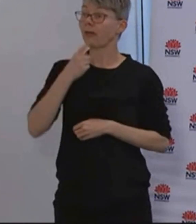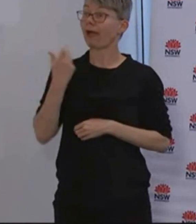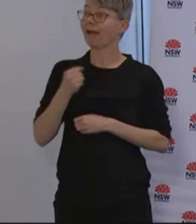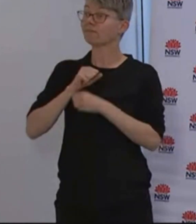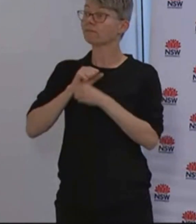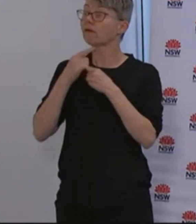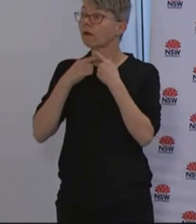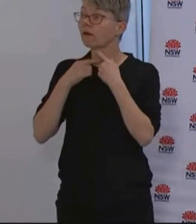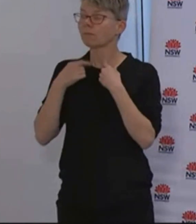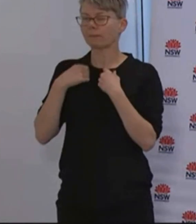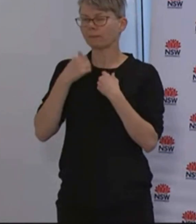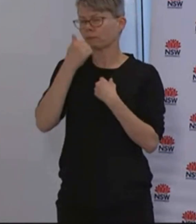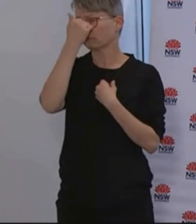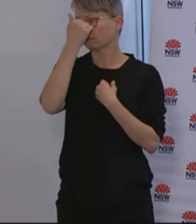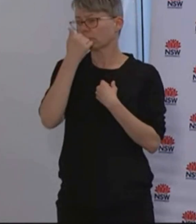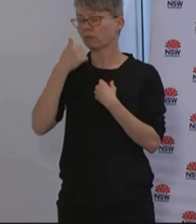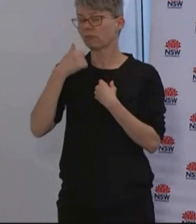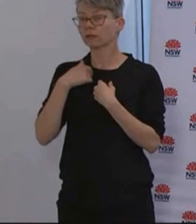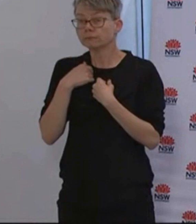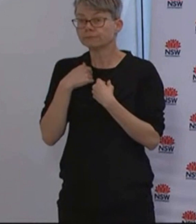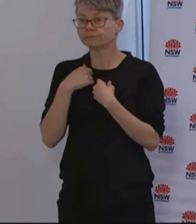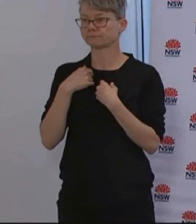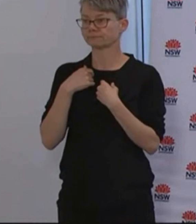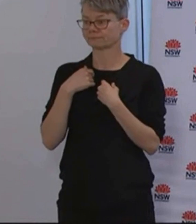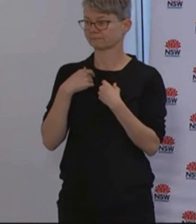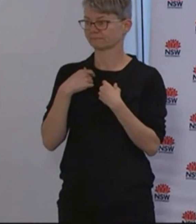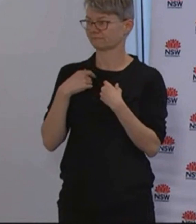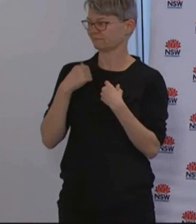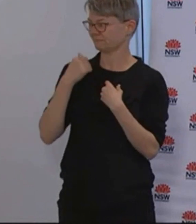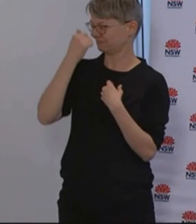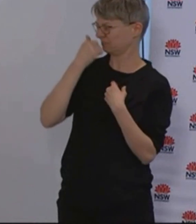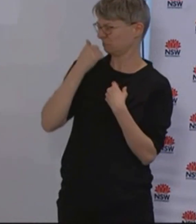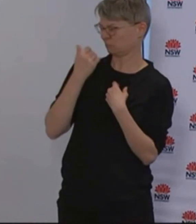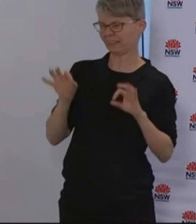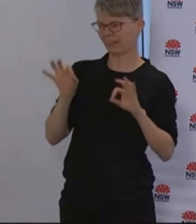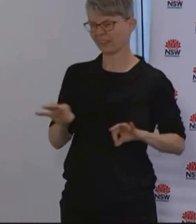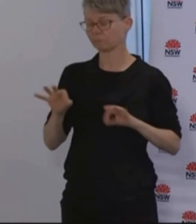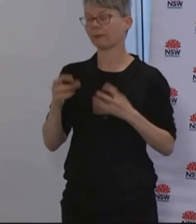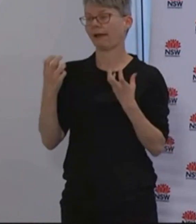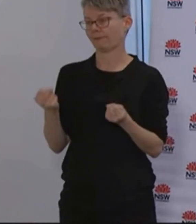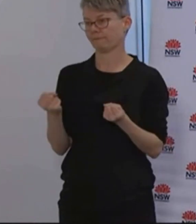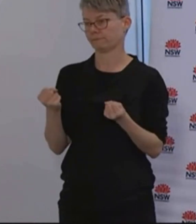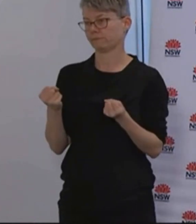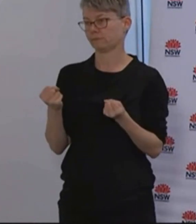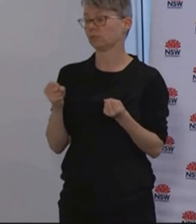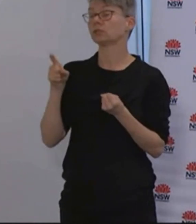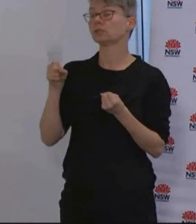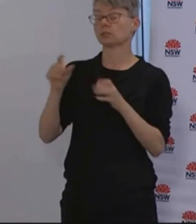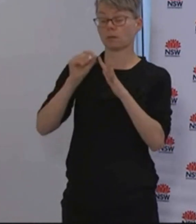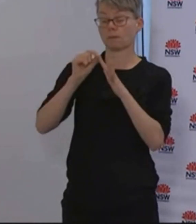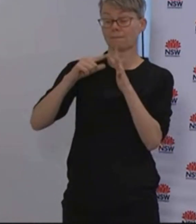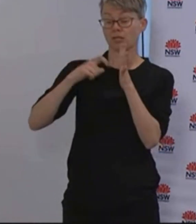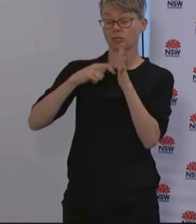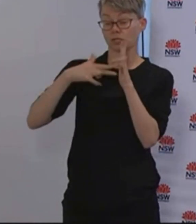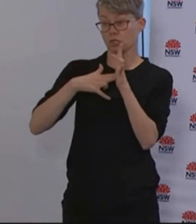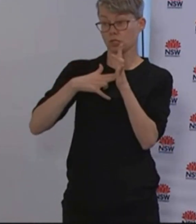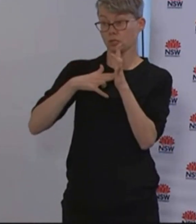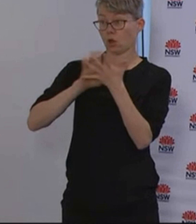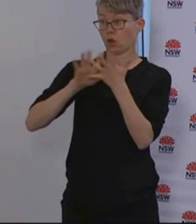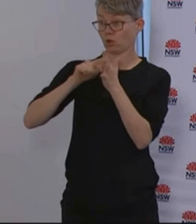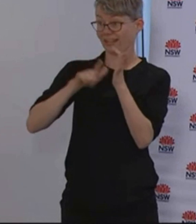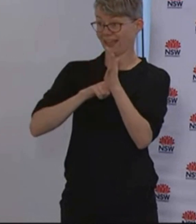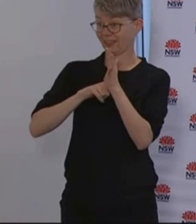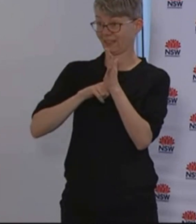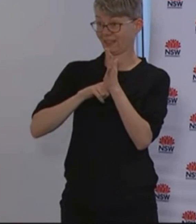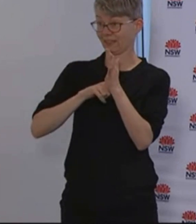symptoms. So one of the cases who attended the gaming room at the Picton Hotel on the